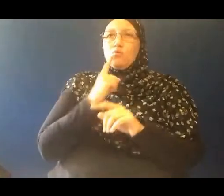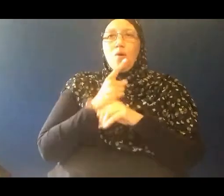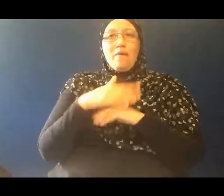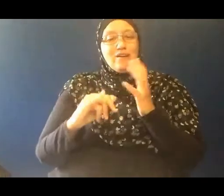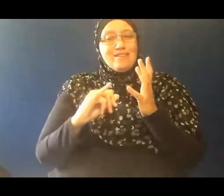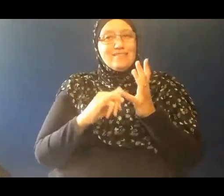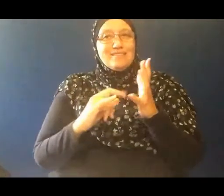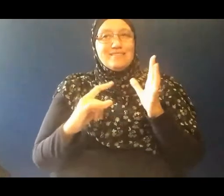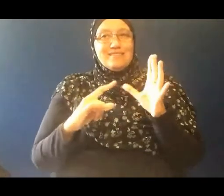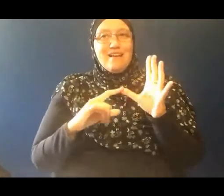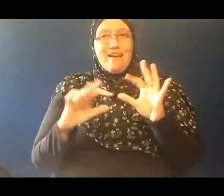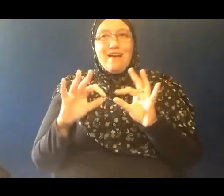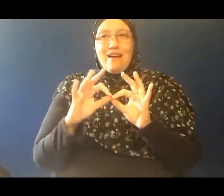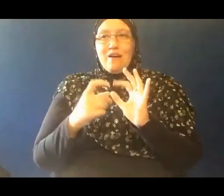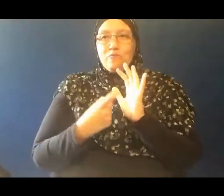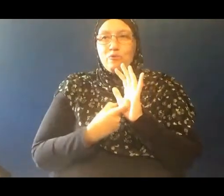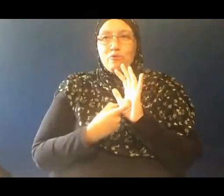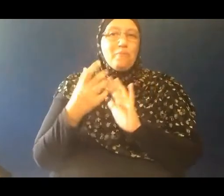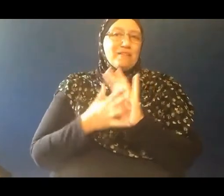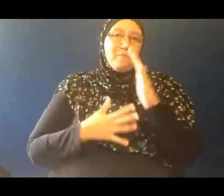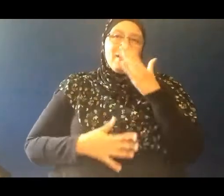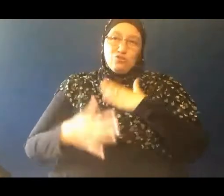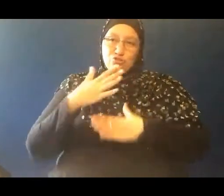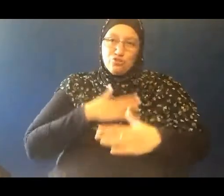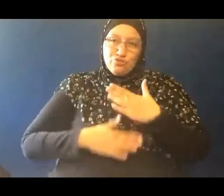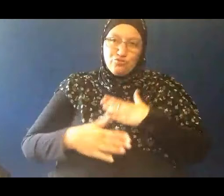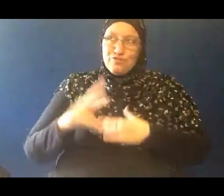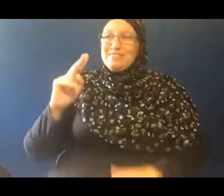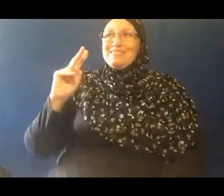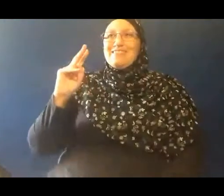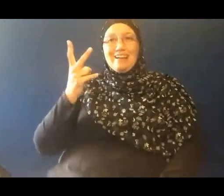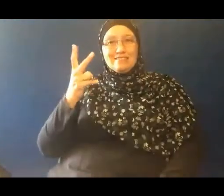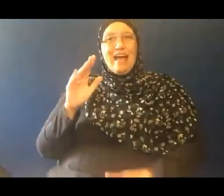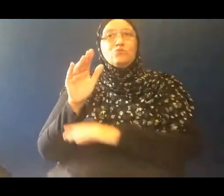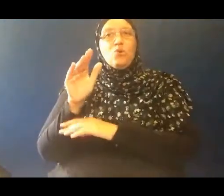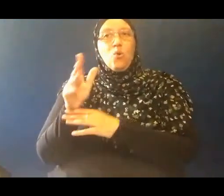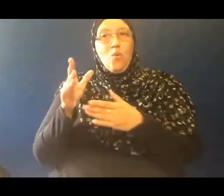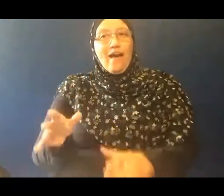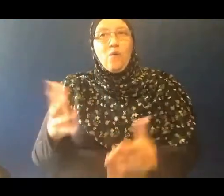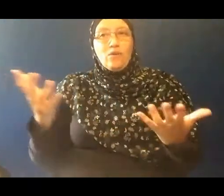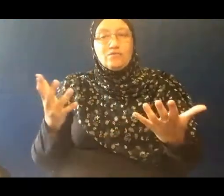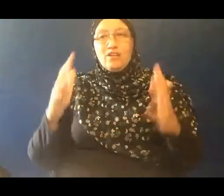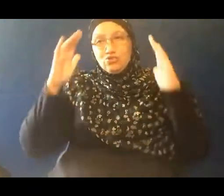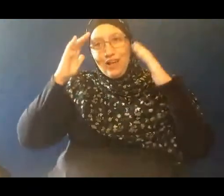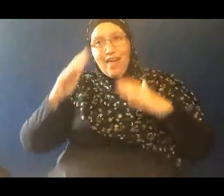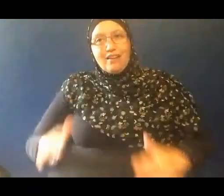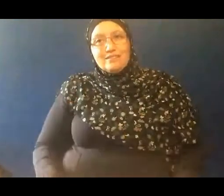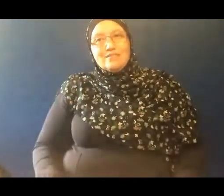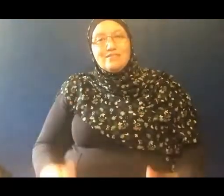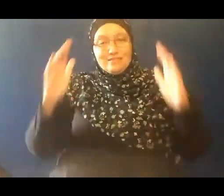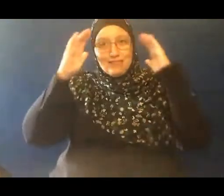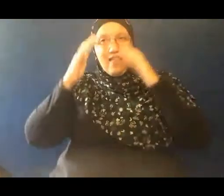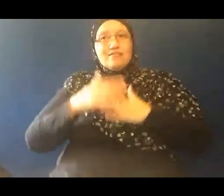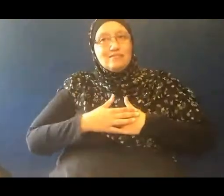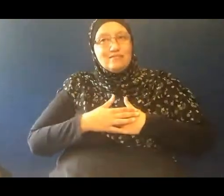The external tool is, God refers to it as salat, means of connection. Inshallah, in due course, we'll also speak about that as